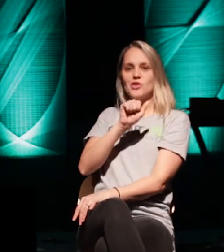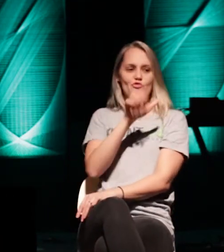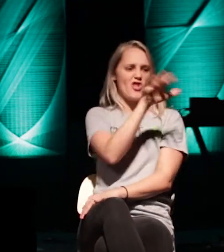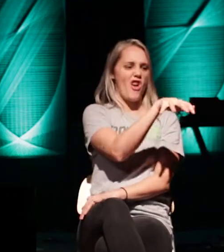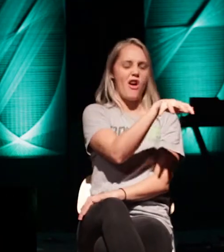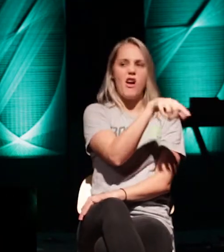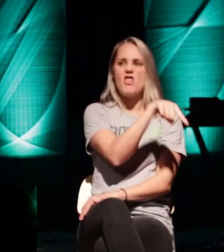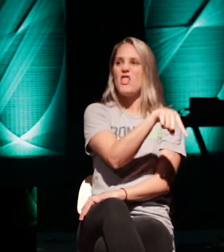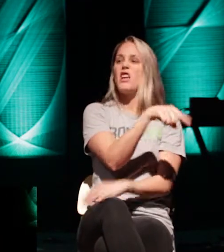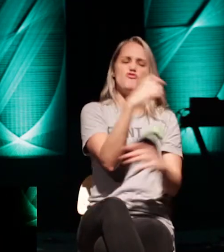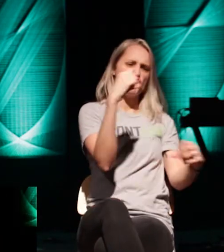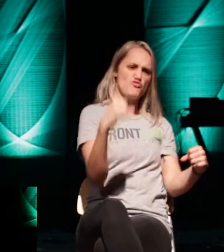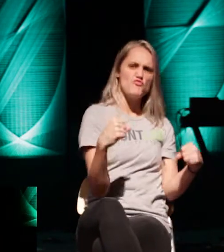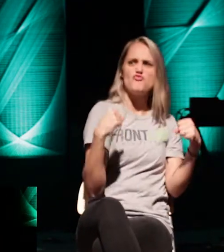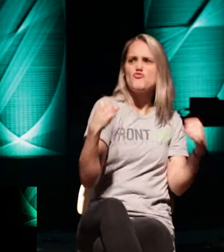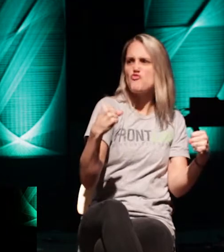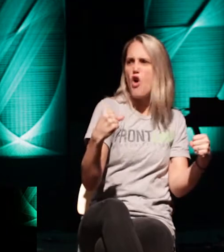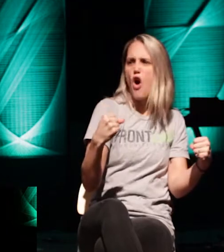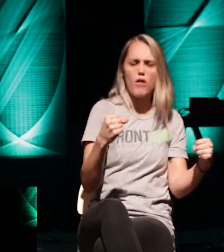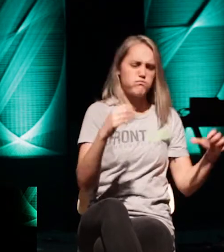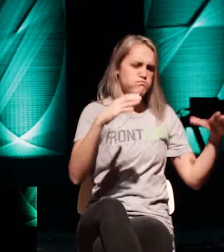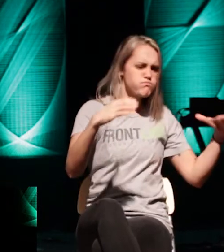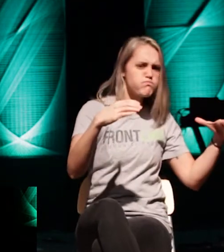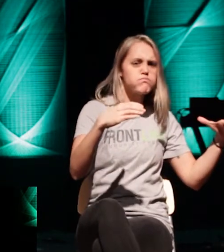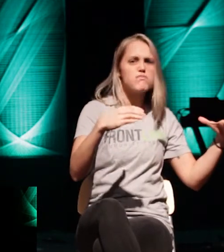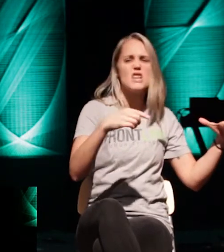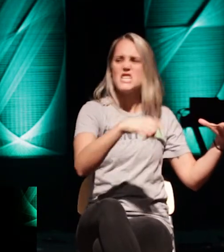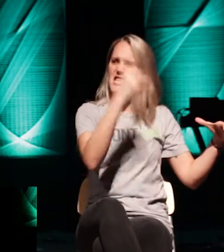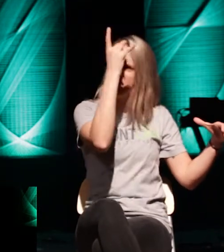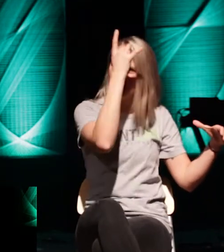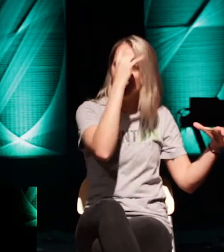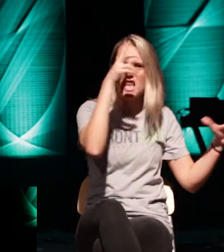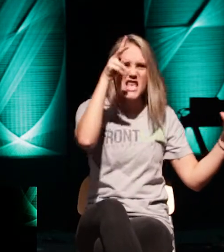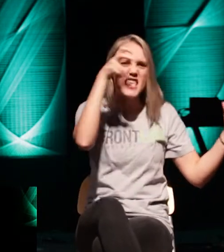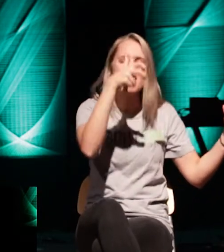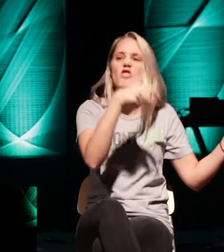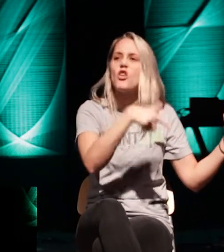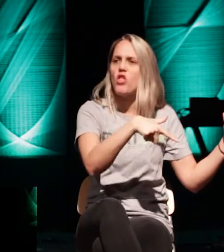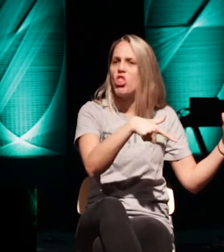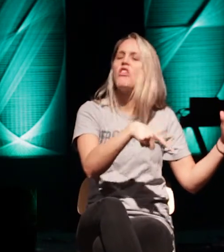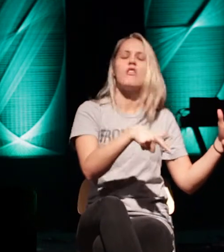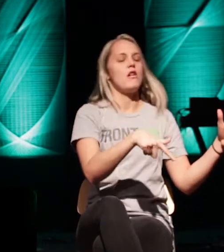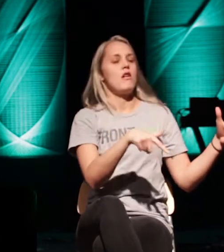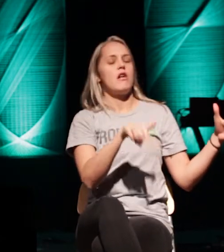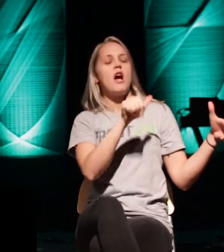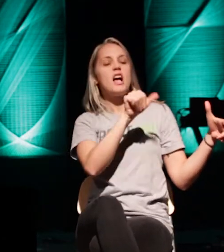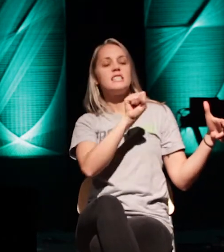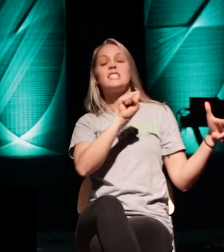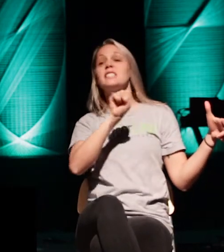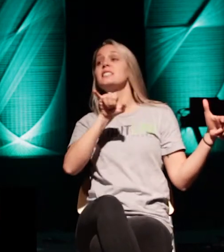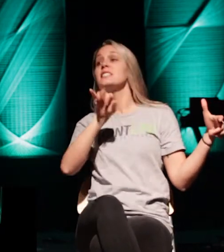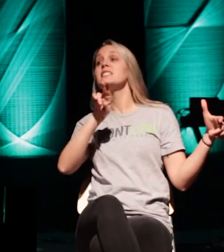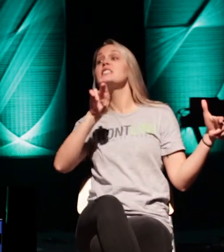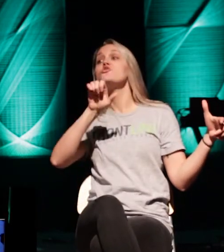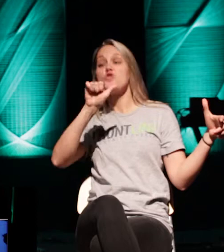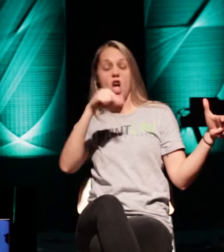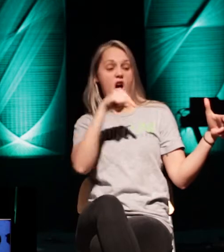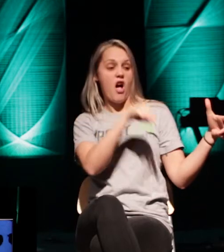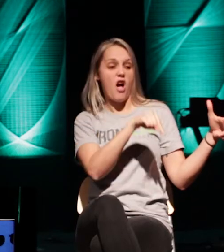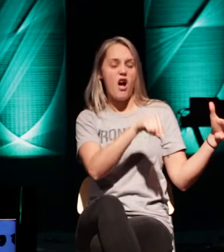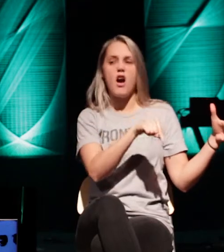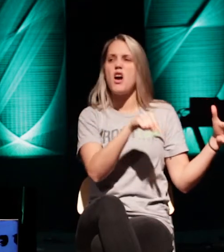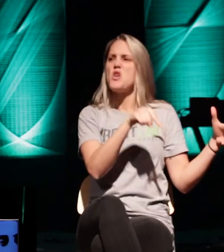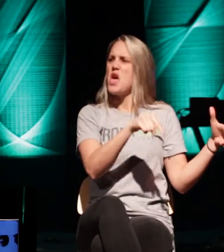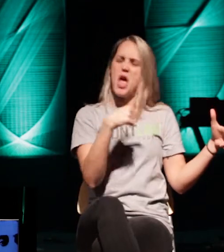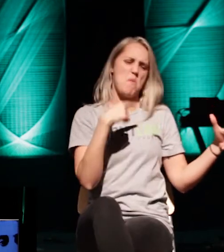empire. In fact, the word assimilate comes from the word Assyria, or the people group Assyria, because Assyrians, they were so big